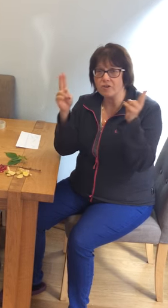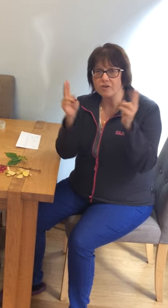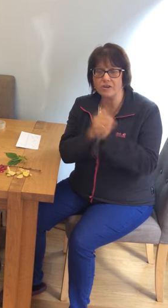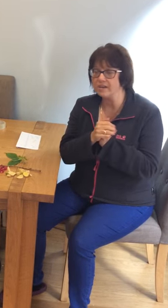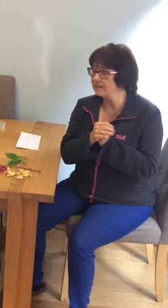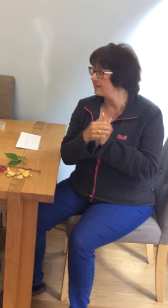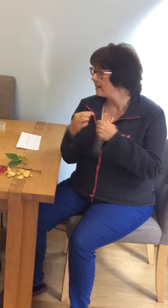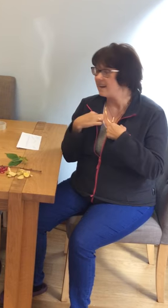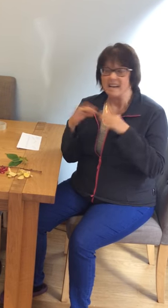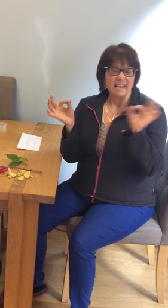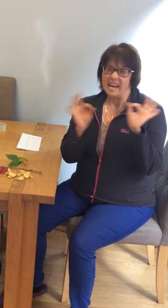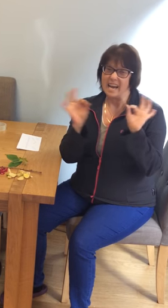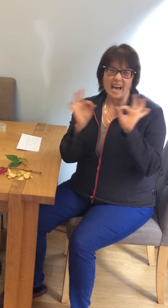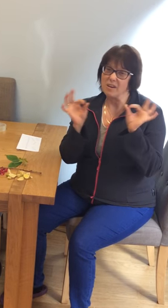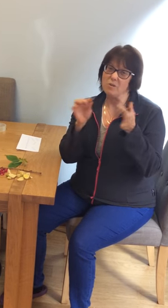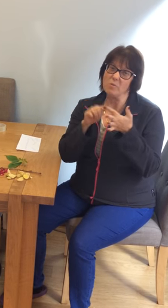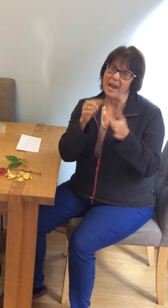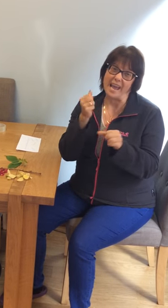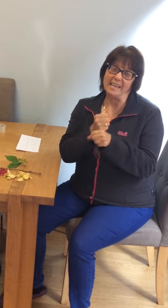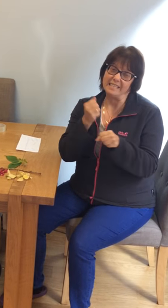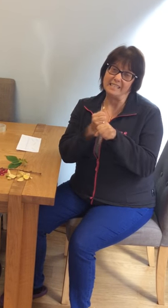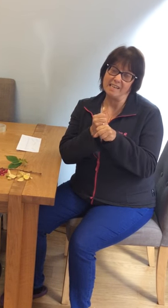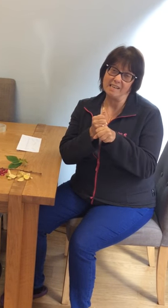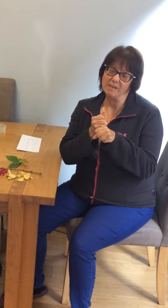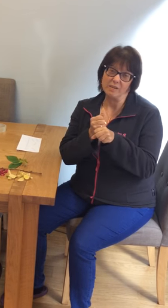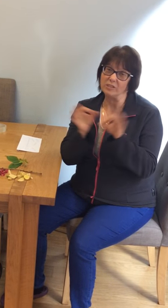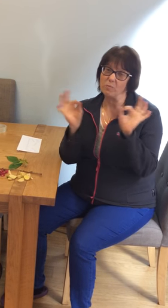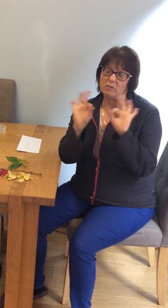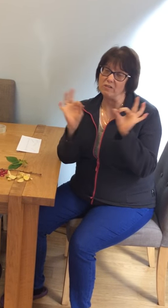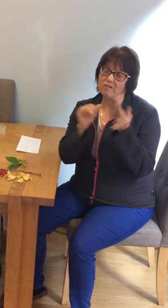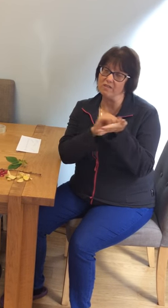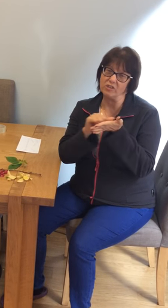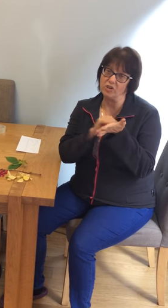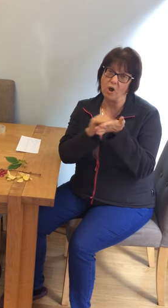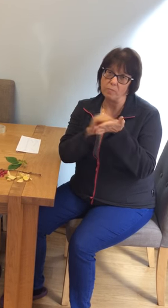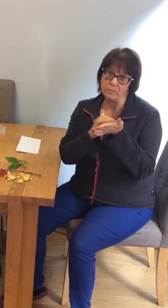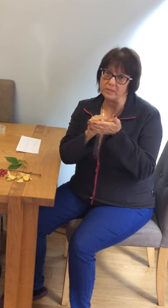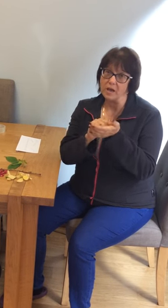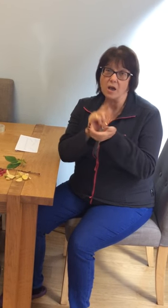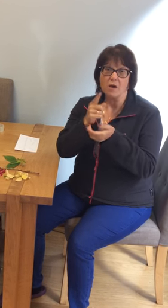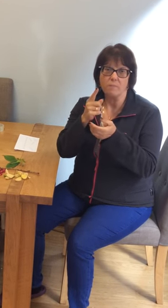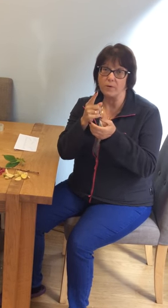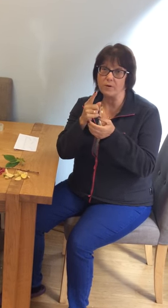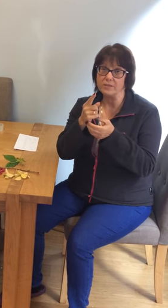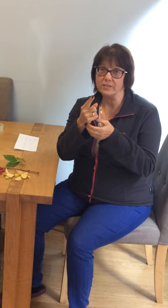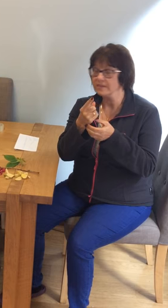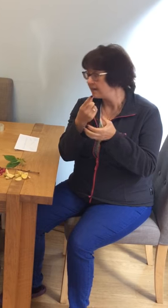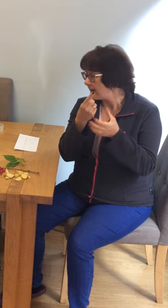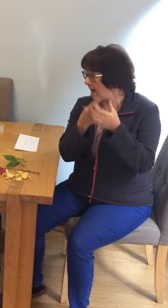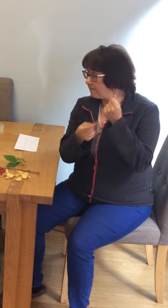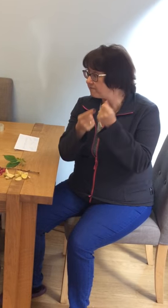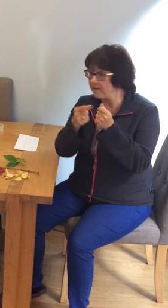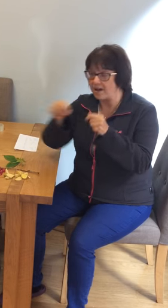look. I had no eggs as there was none in the shops, but I